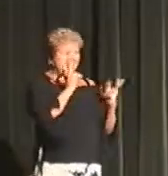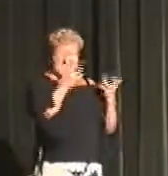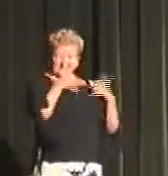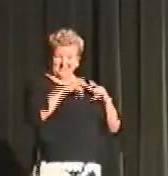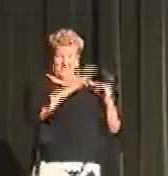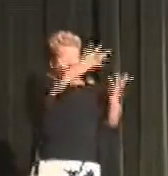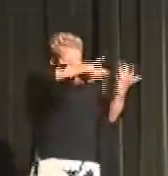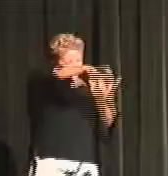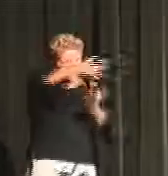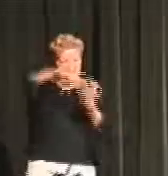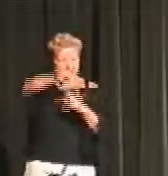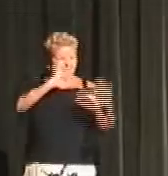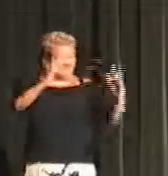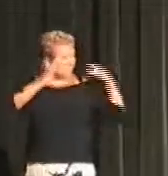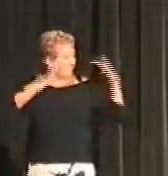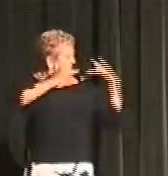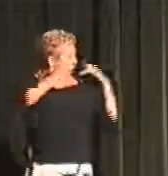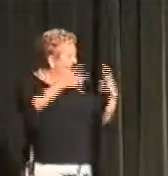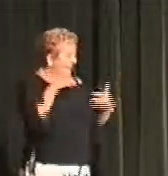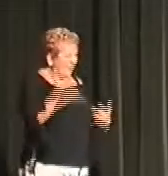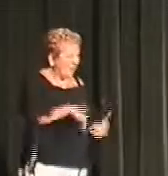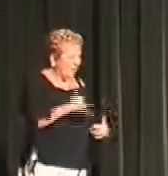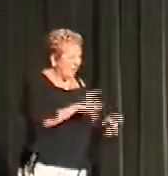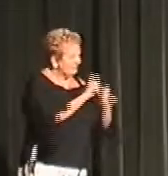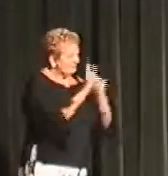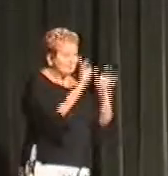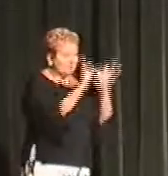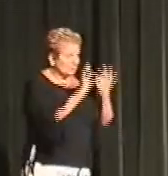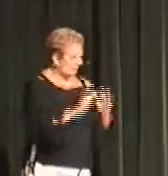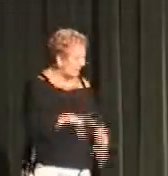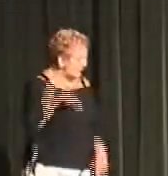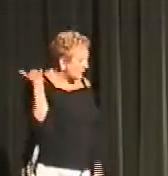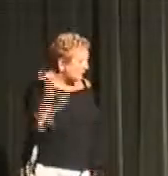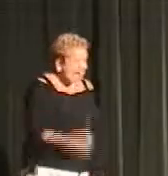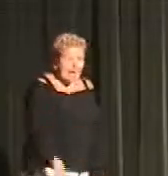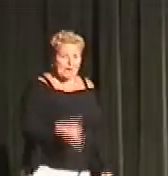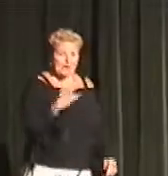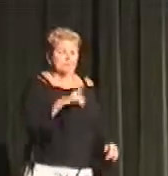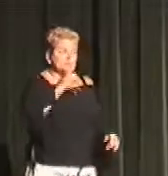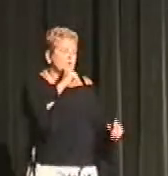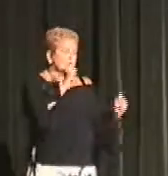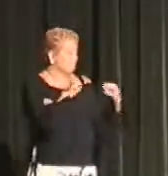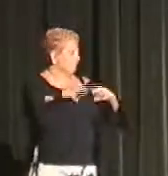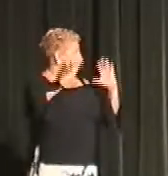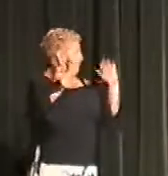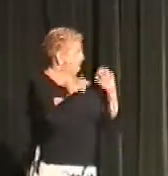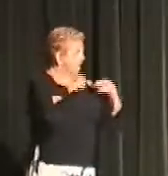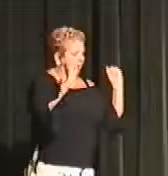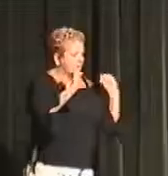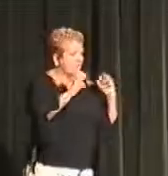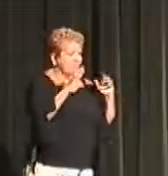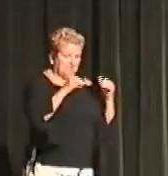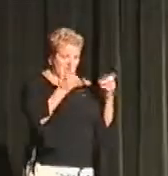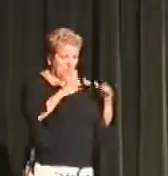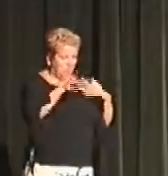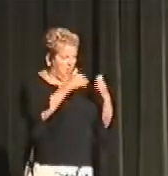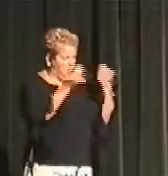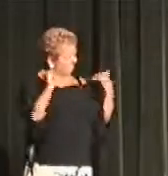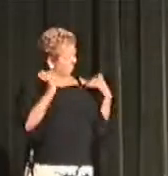places. And that is what is so amazing, I think, one of the many things, but certainly one of my favorite things that strikes me